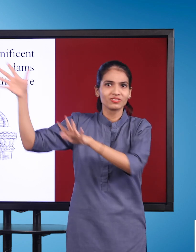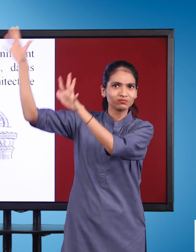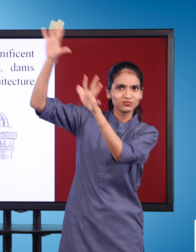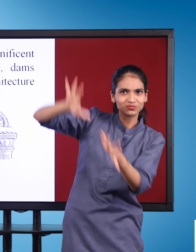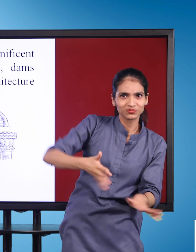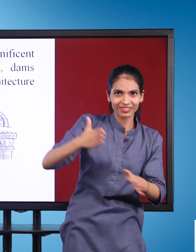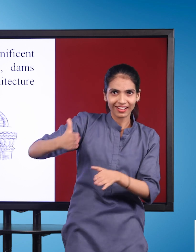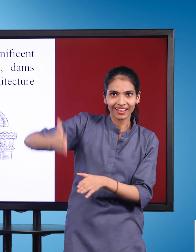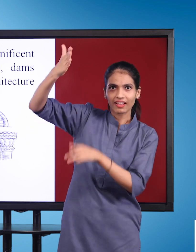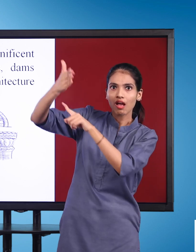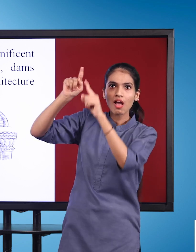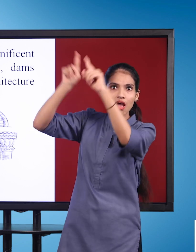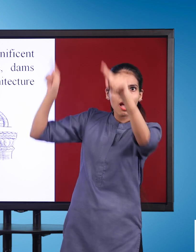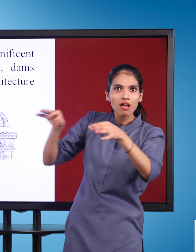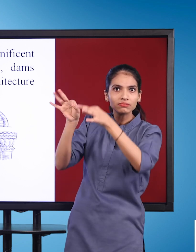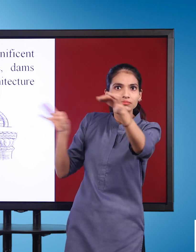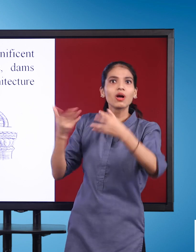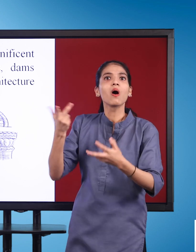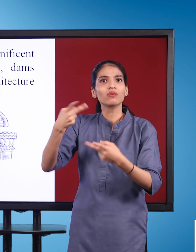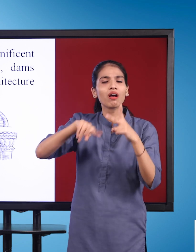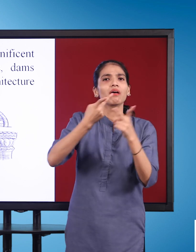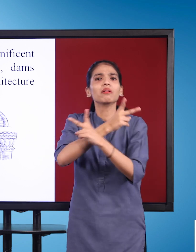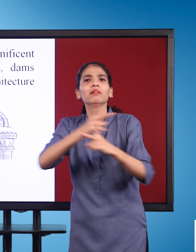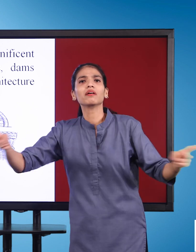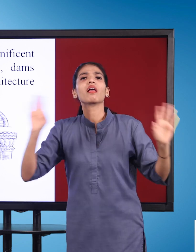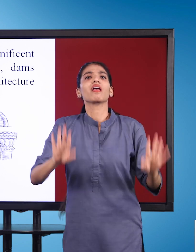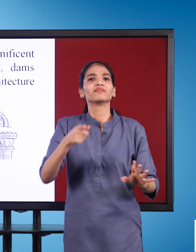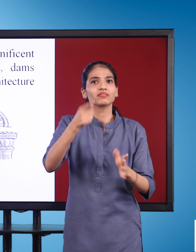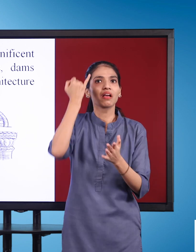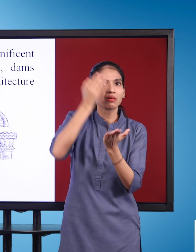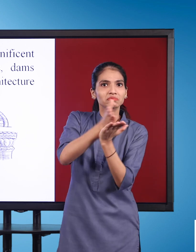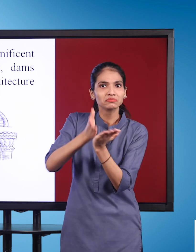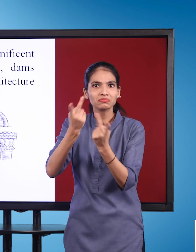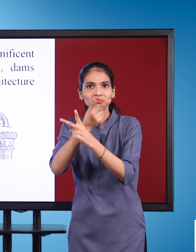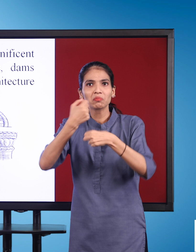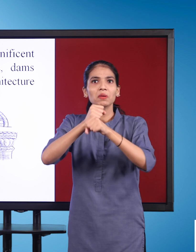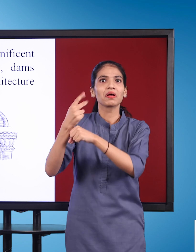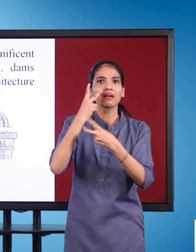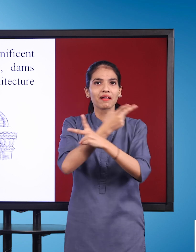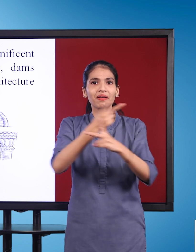dams and cities, art and architecture propped up these ideas.